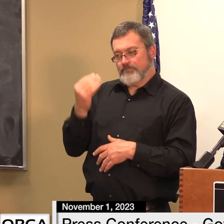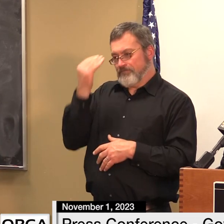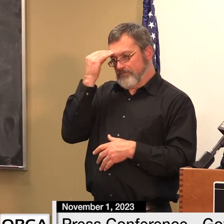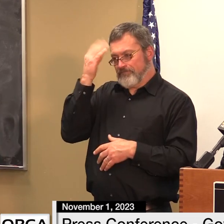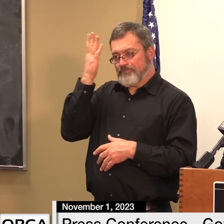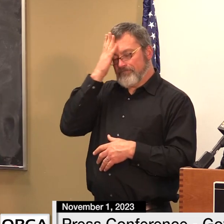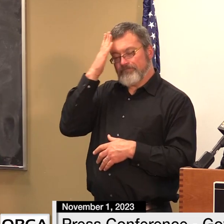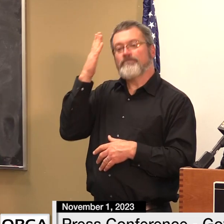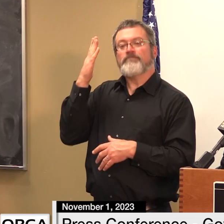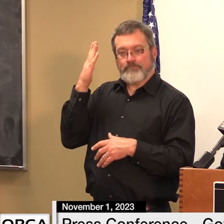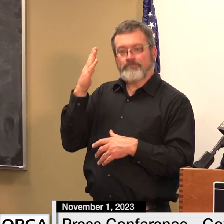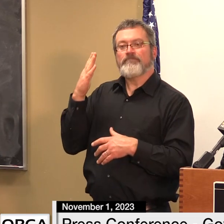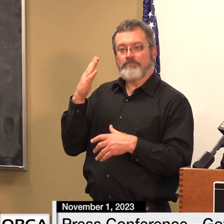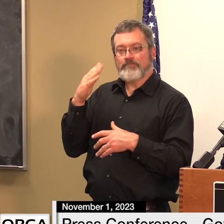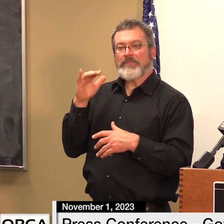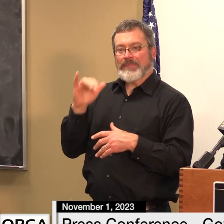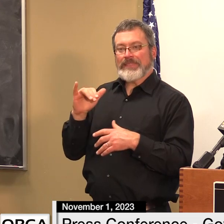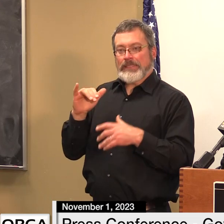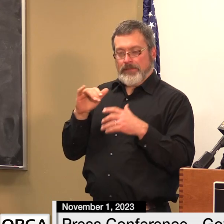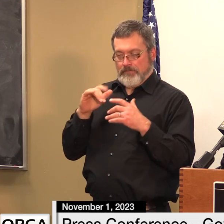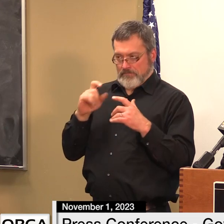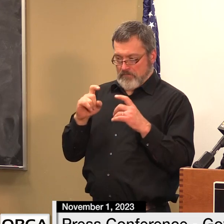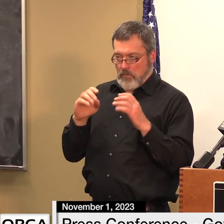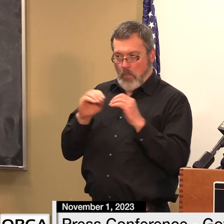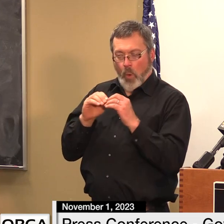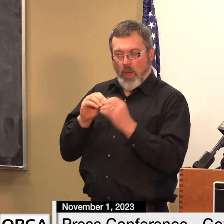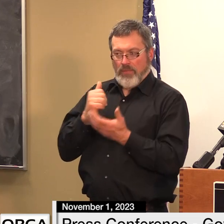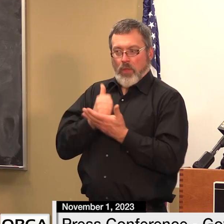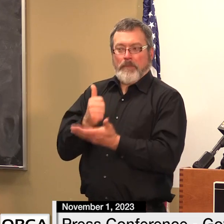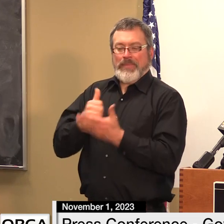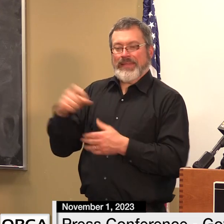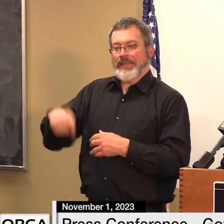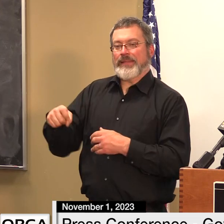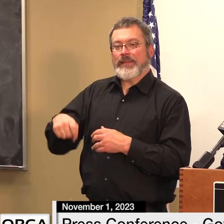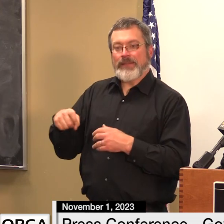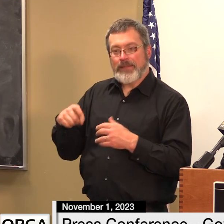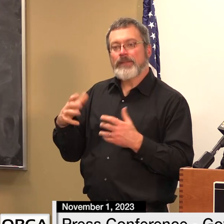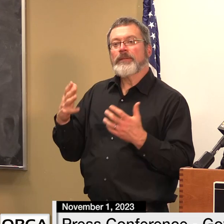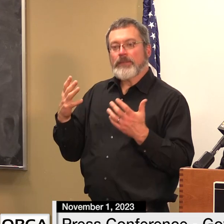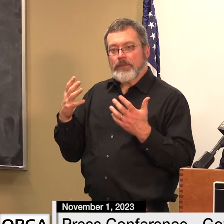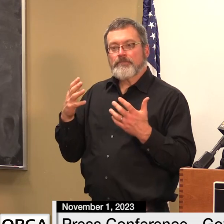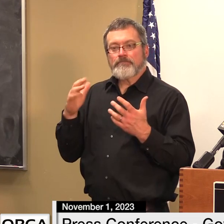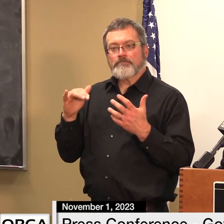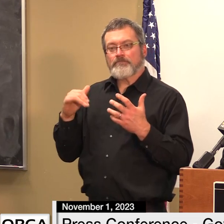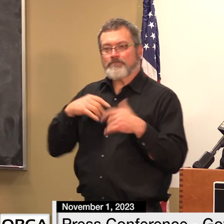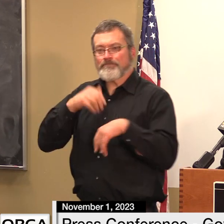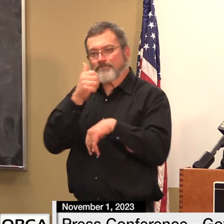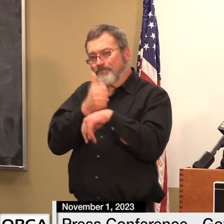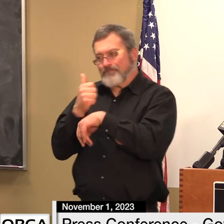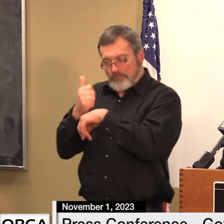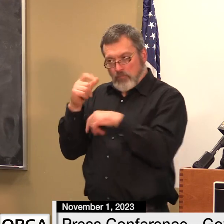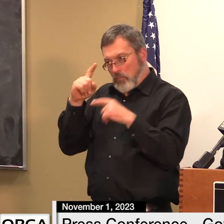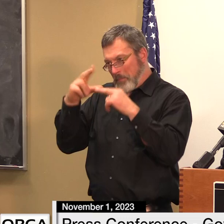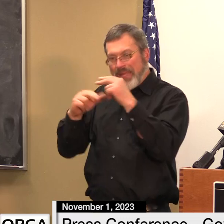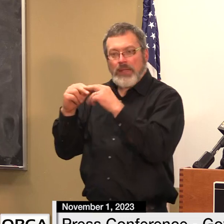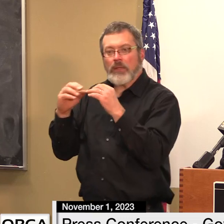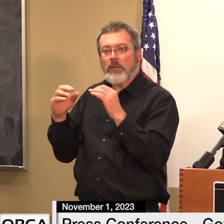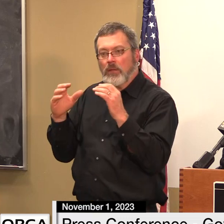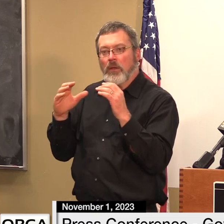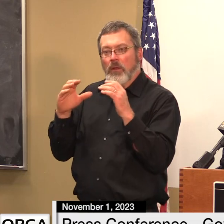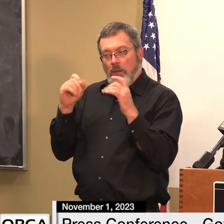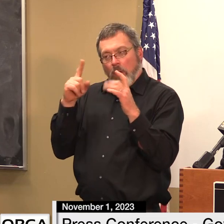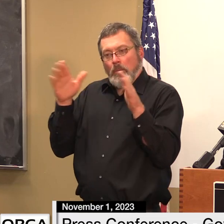more therapeutic approach. We're trying to move forward with building those facilities, smaller facilities